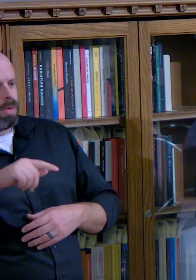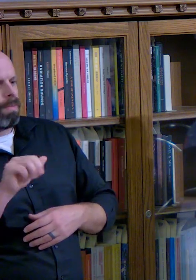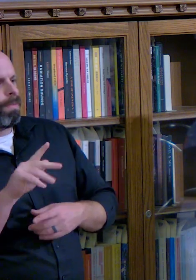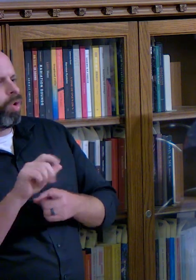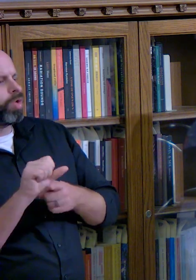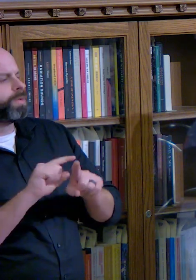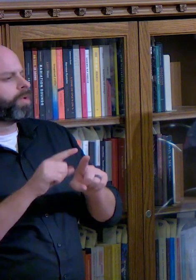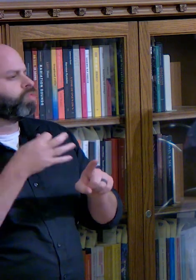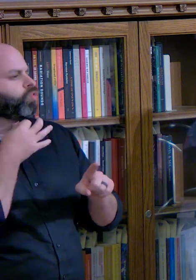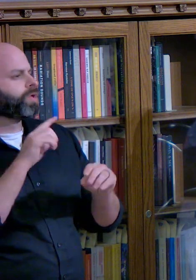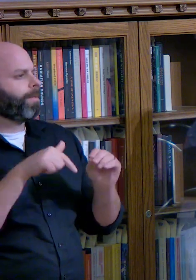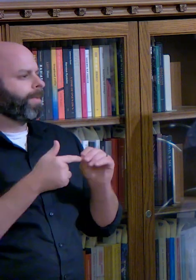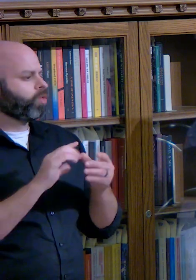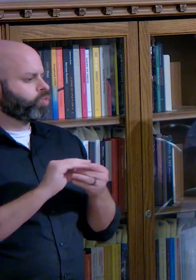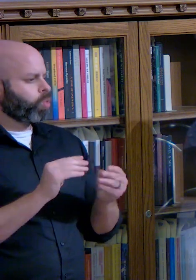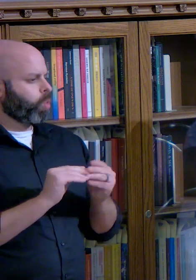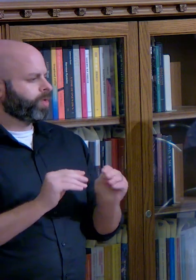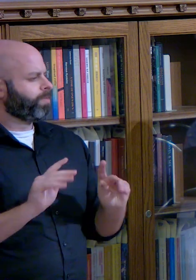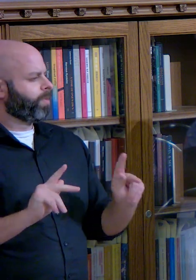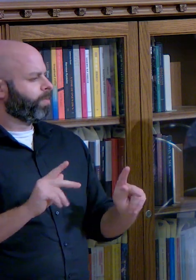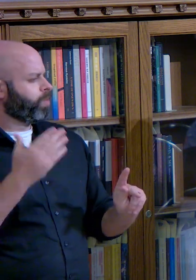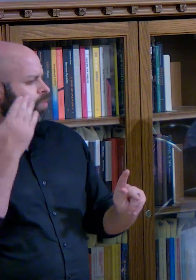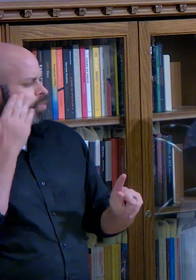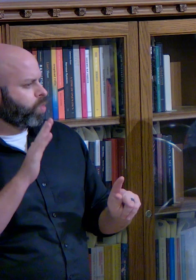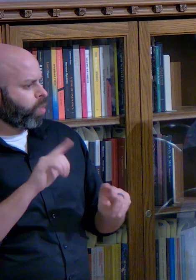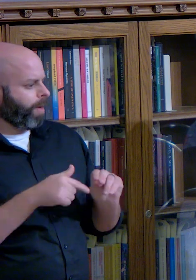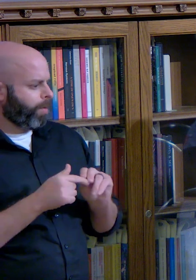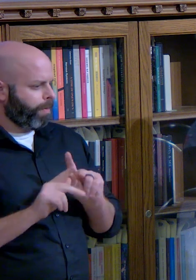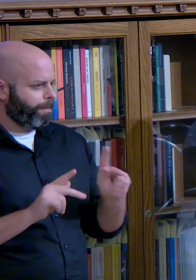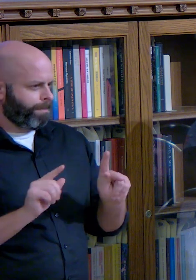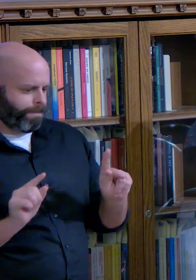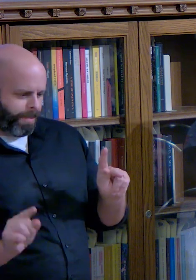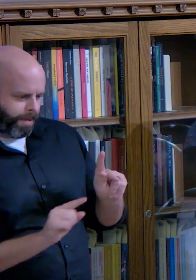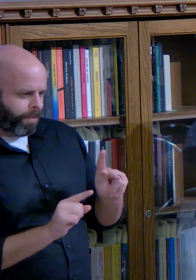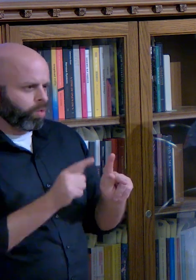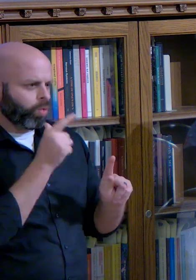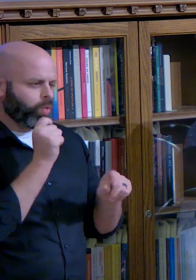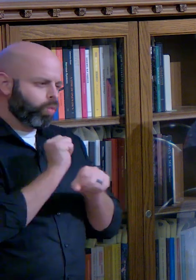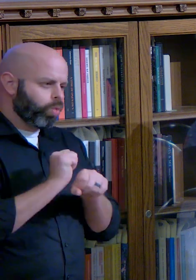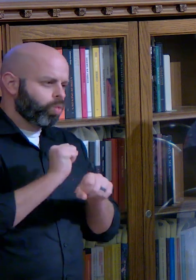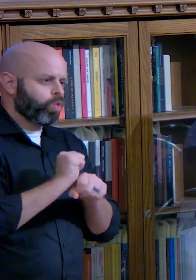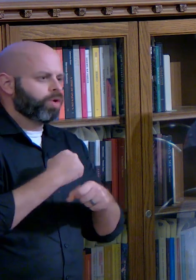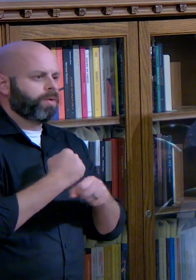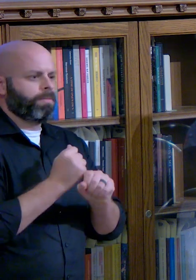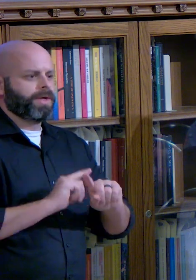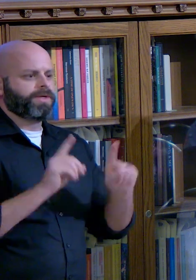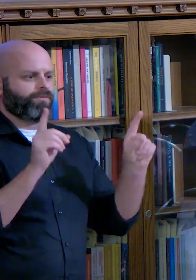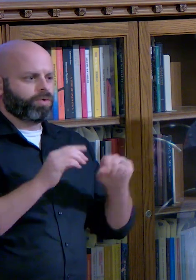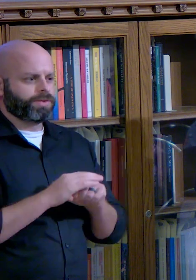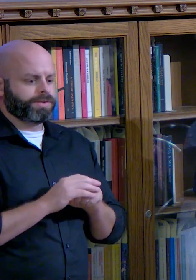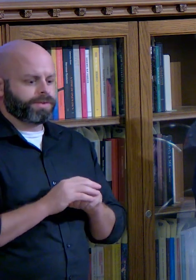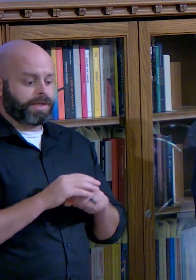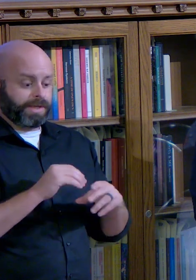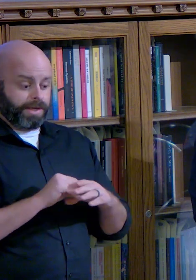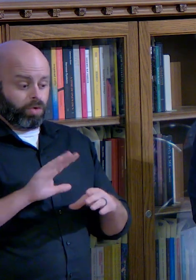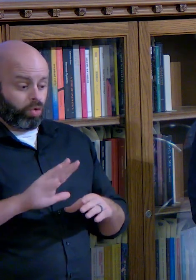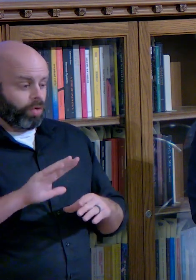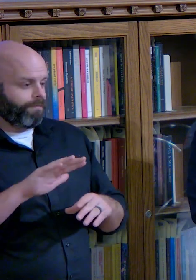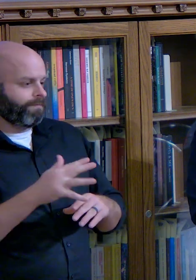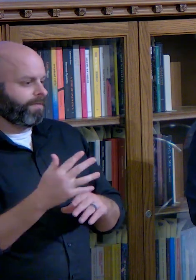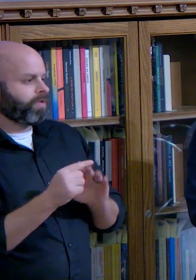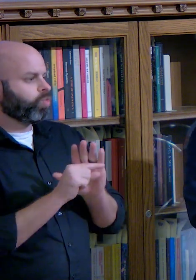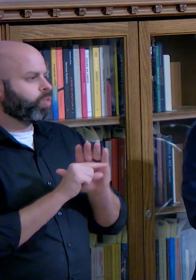the untone stories about the people who work to make a difference in her fifth grade class students